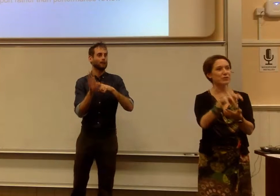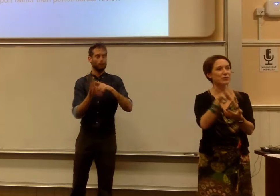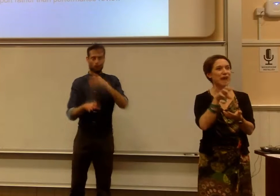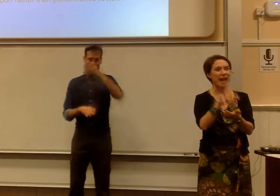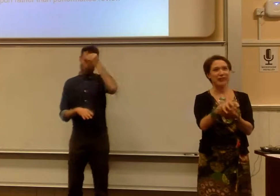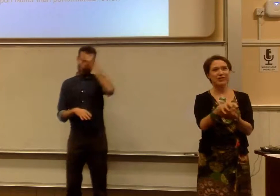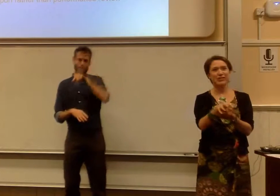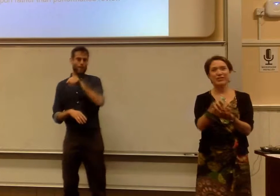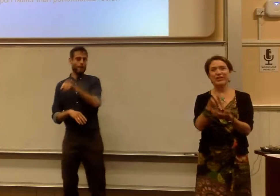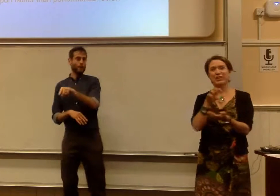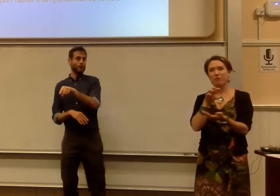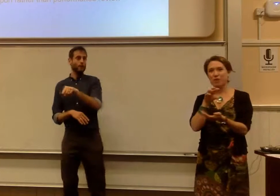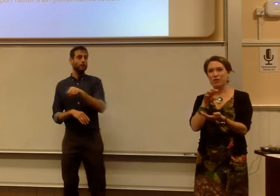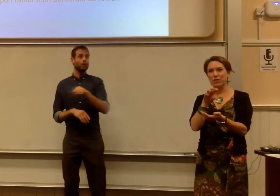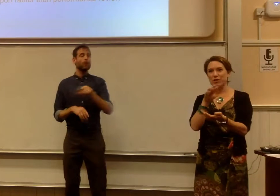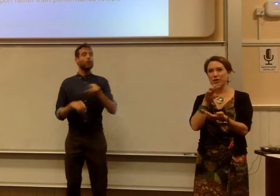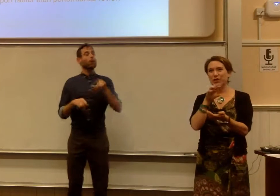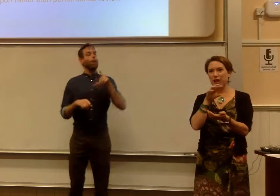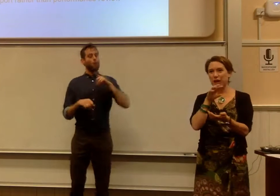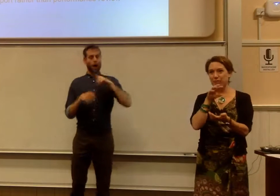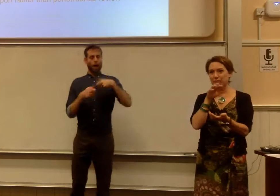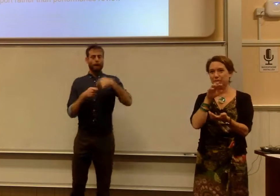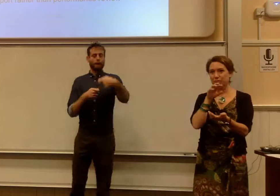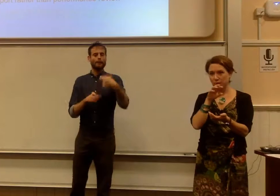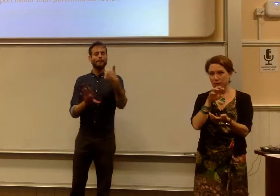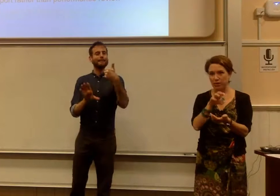of resources on actions rather than